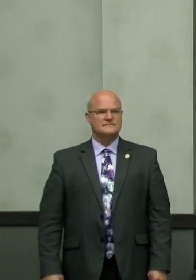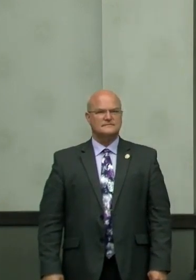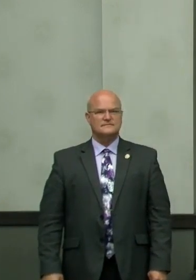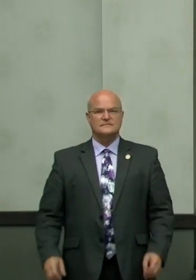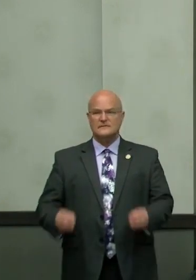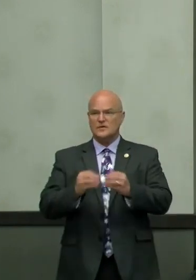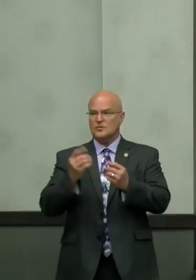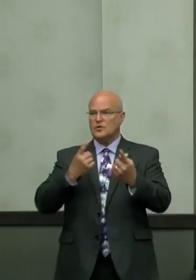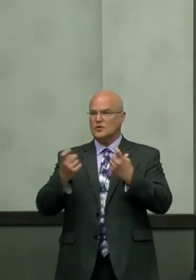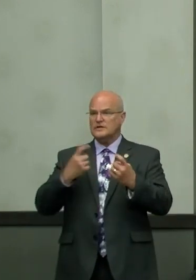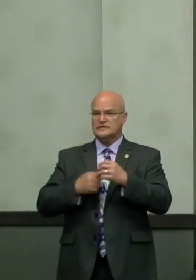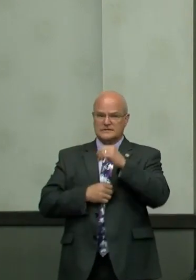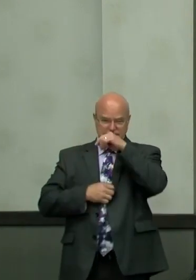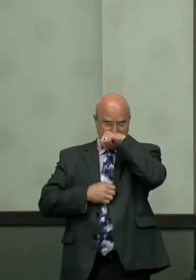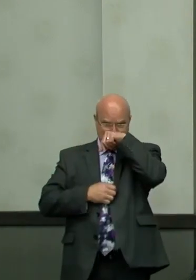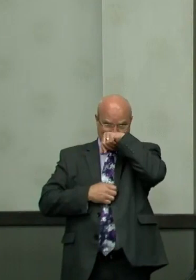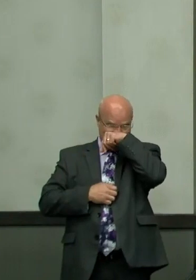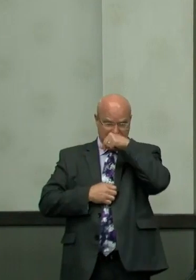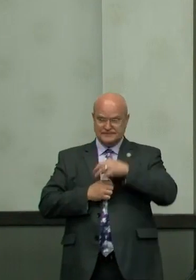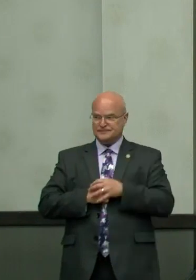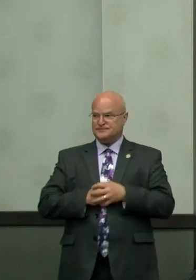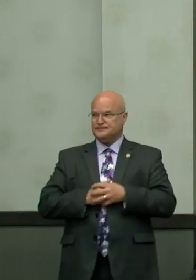Yes, any other questions?